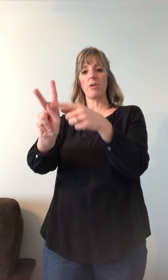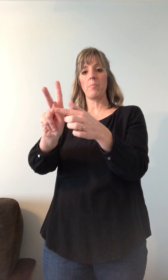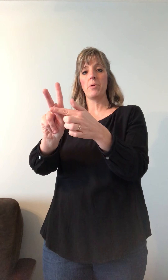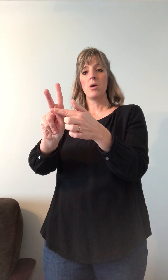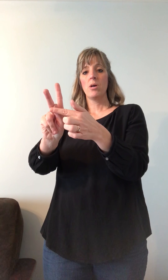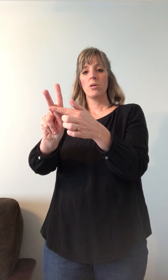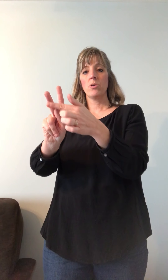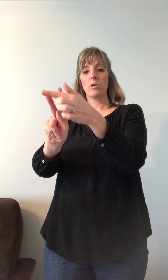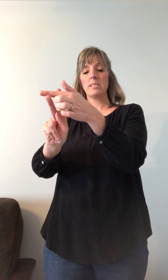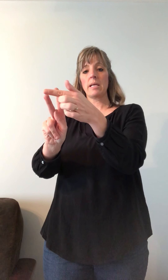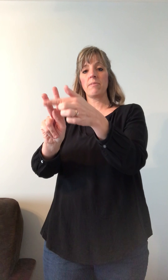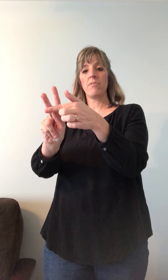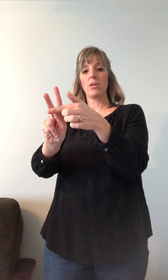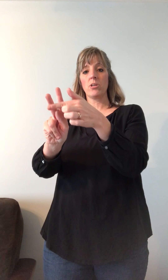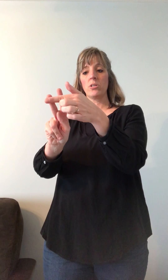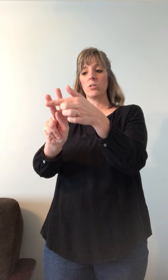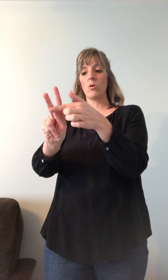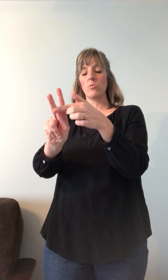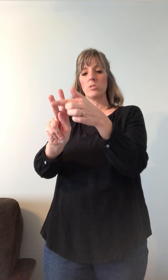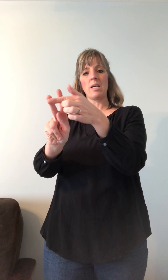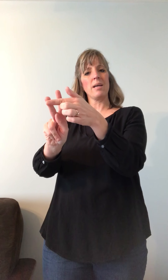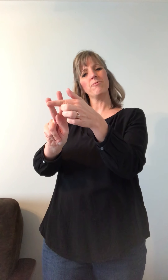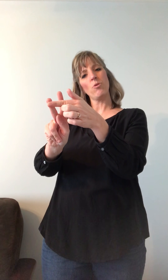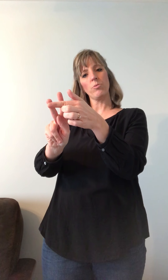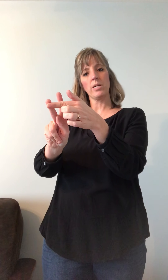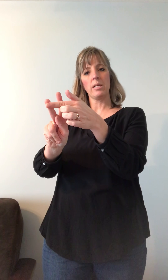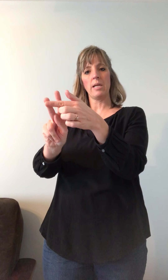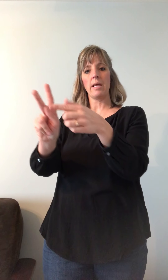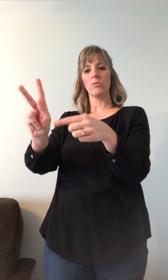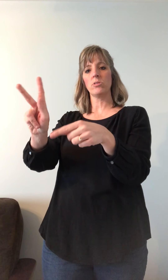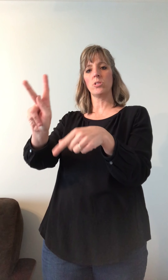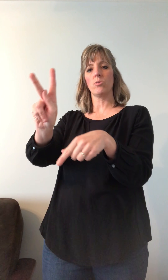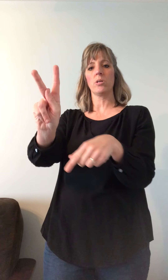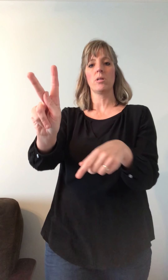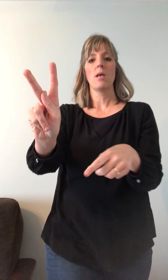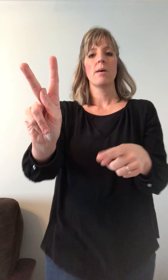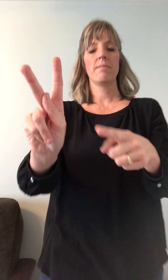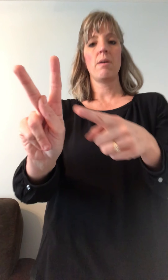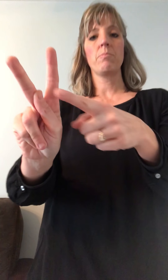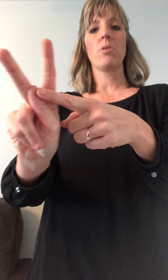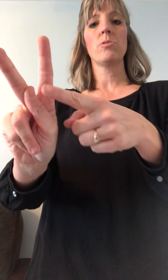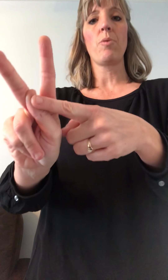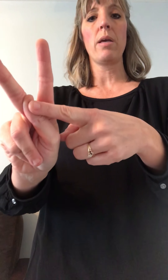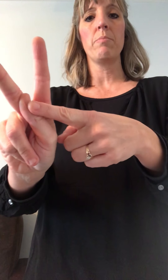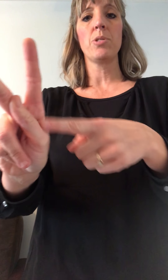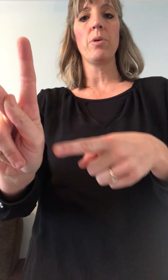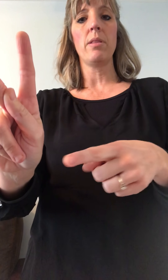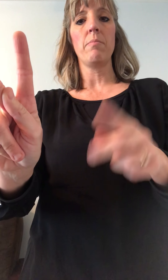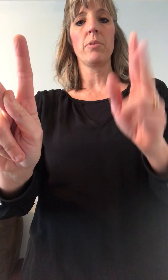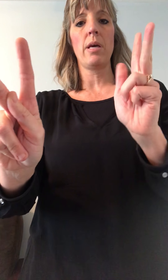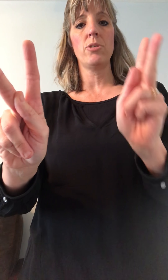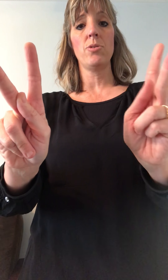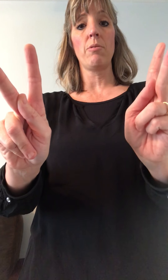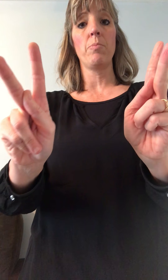up. Your second finger goes kind of forward at an angle. Your thumb goes right in between them. Okay, you do that with both